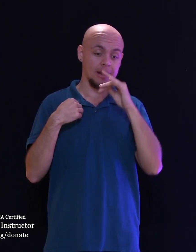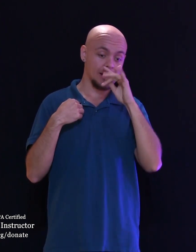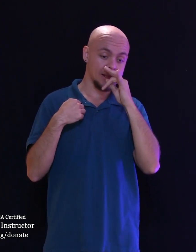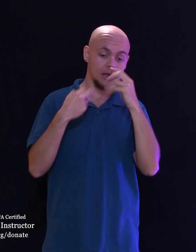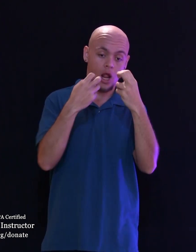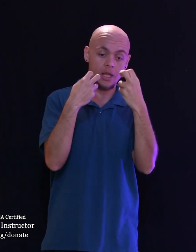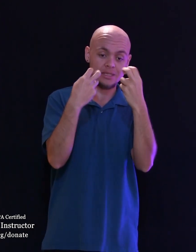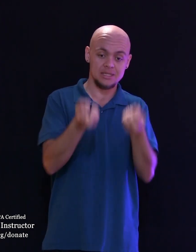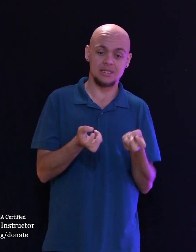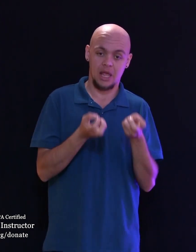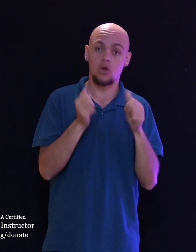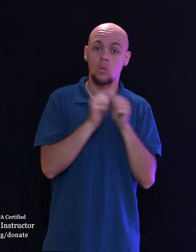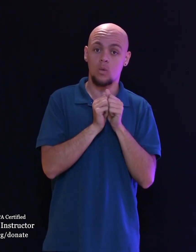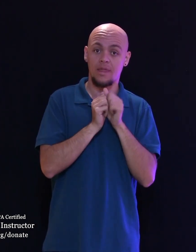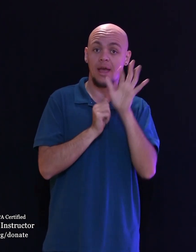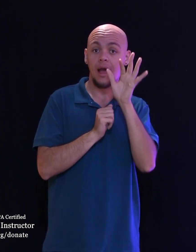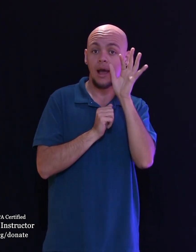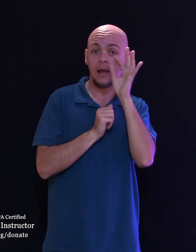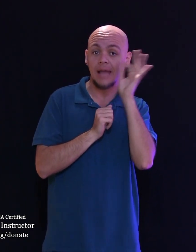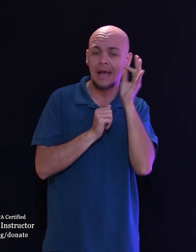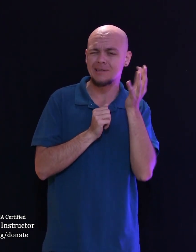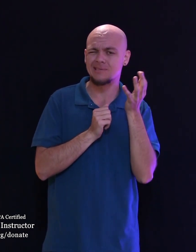kid on a sled with a cat.